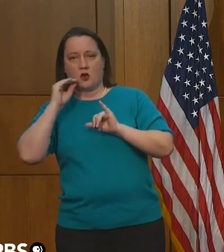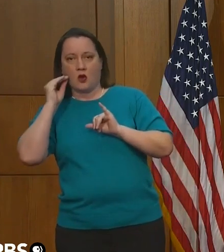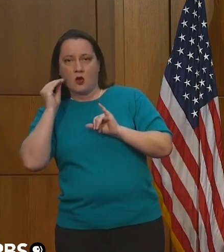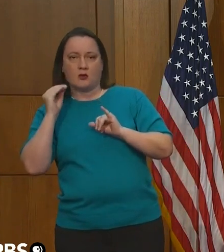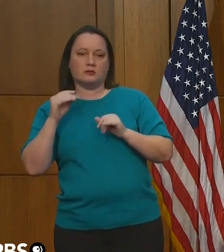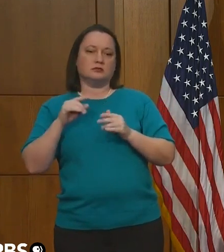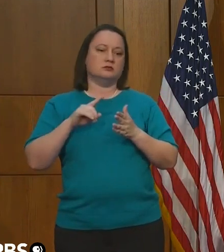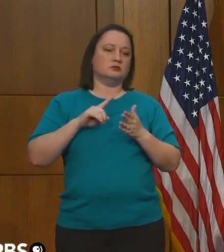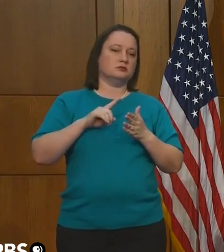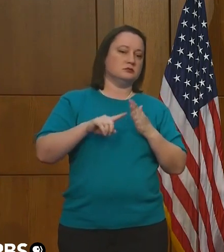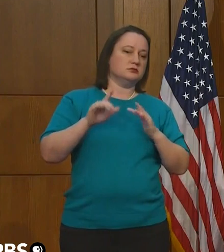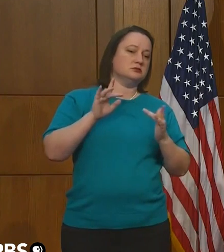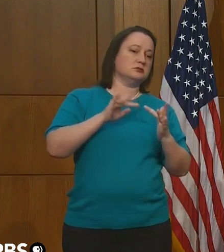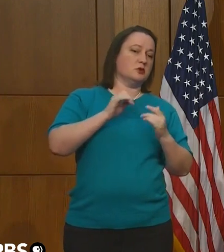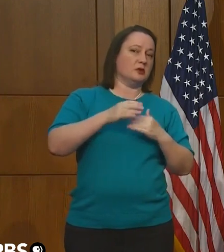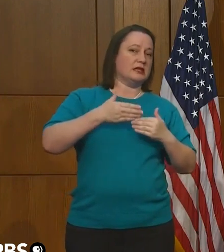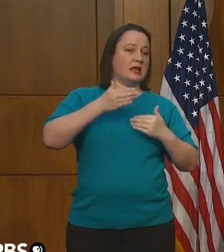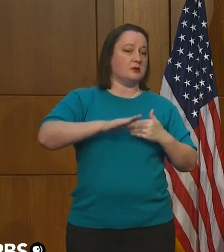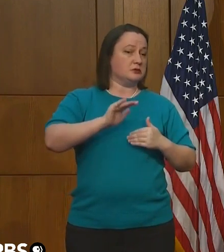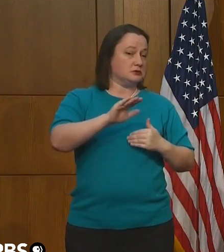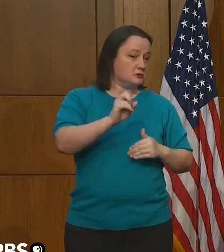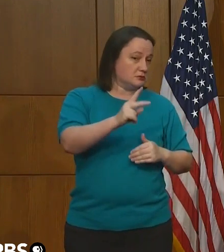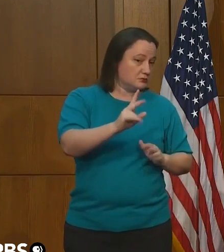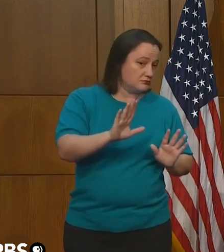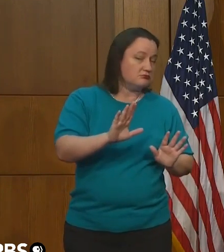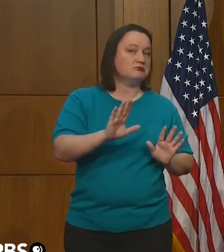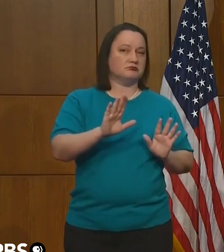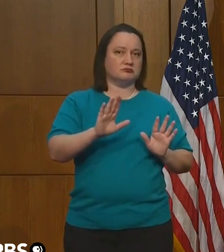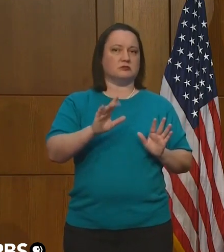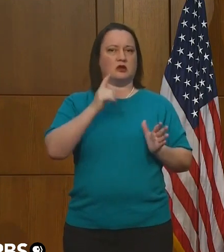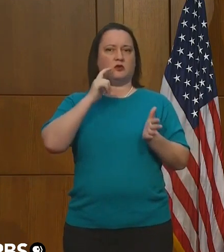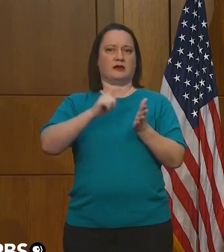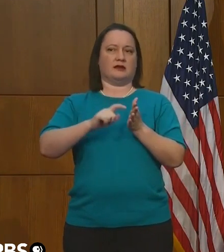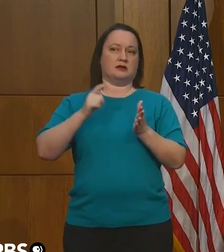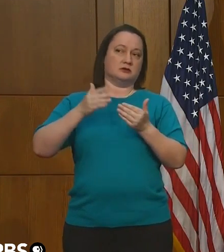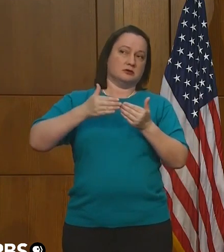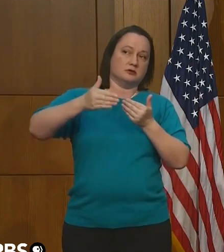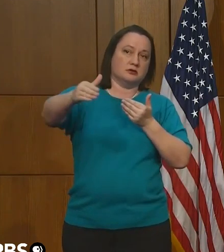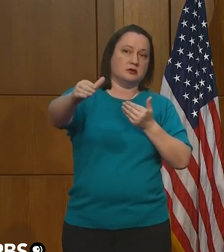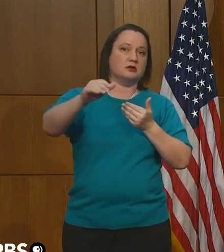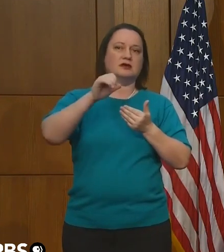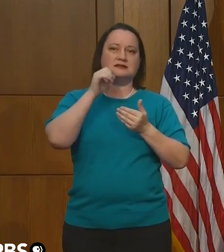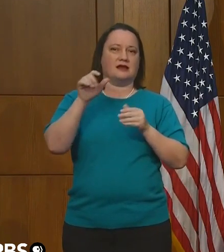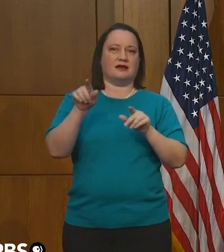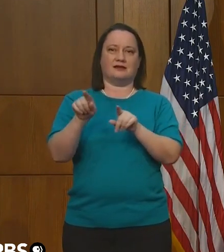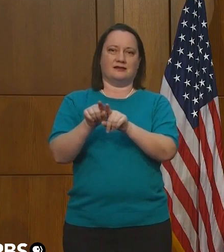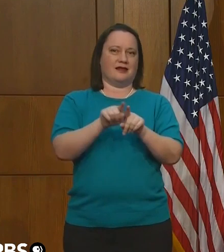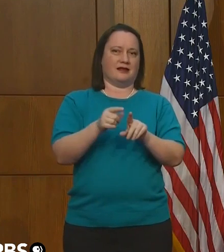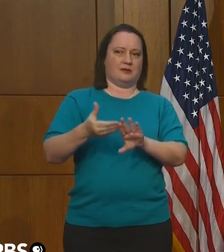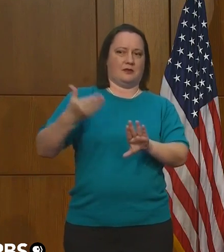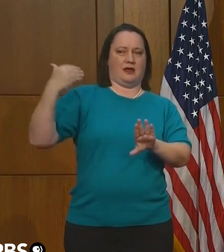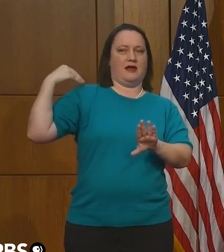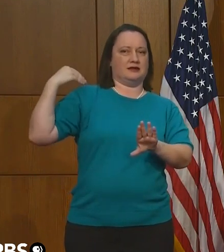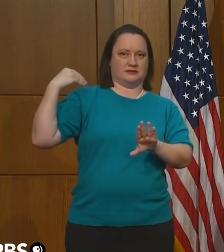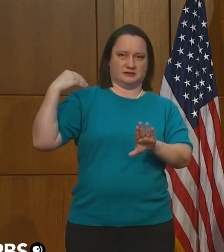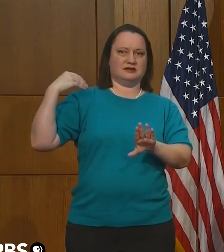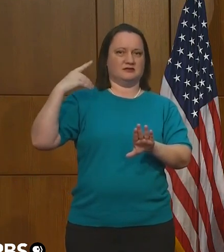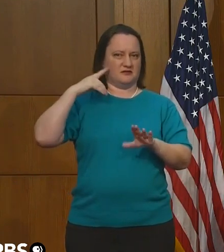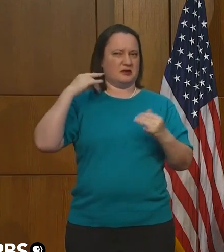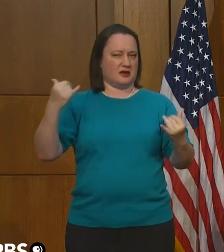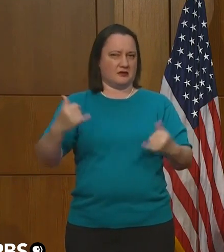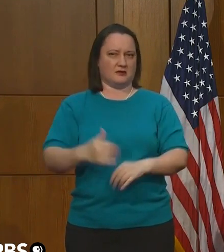neighbors, and recognizing that the future will not look like the past, at least for a while. So now